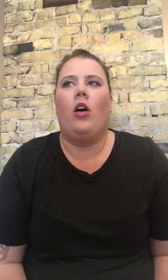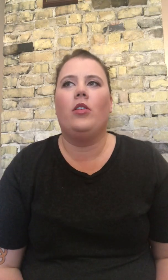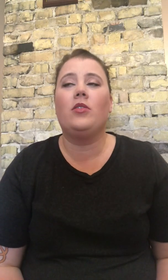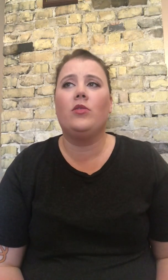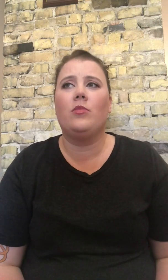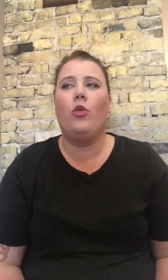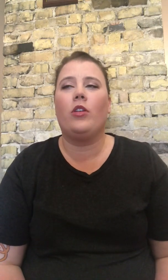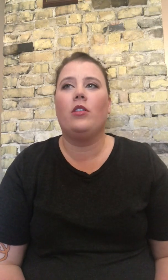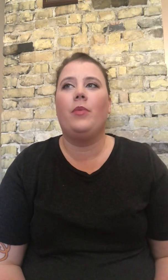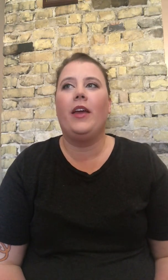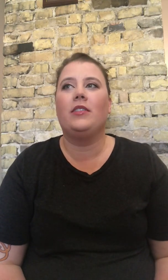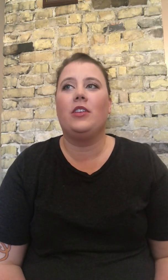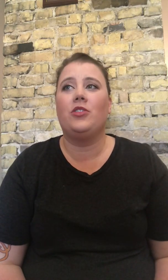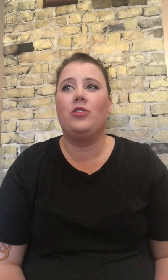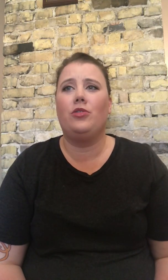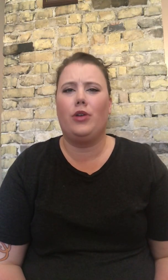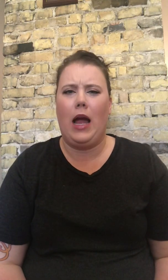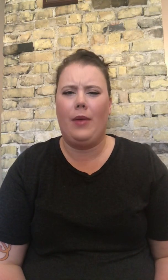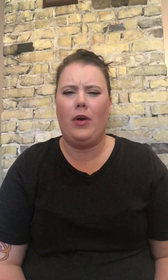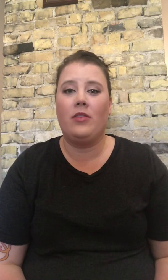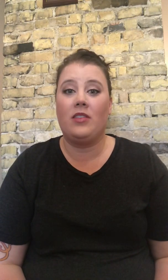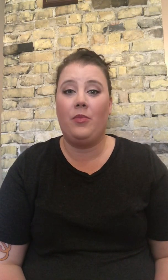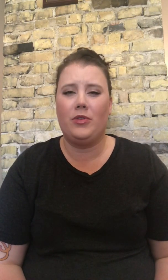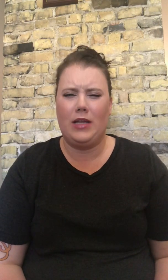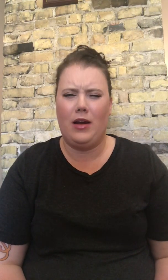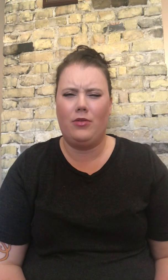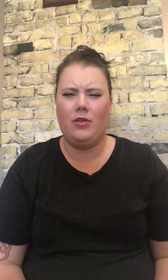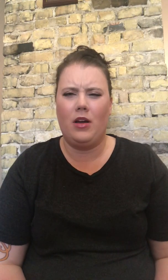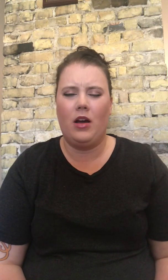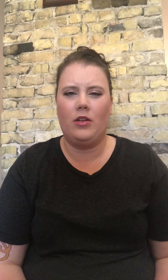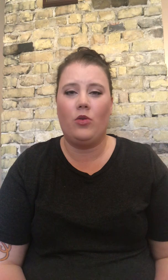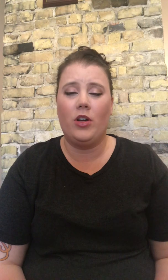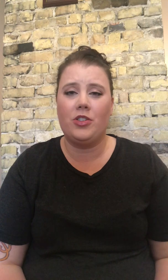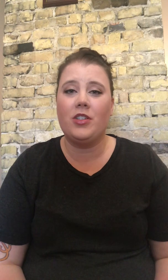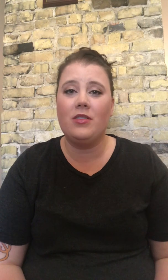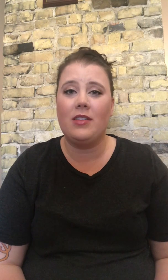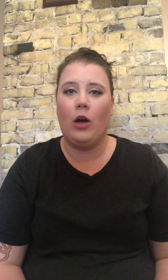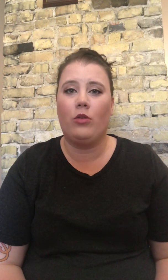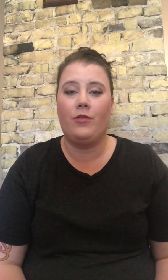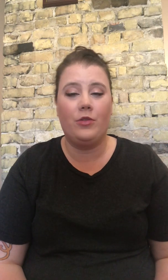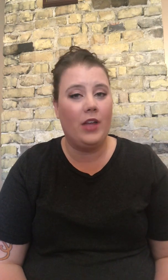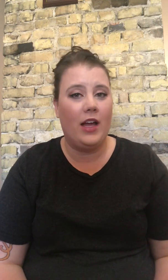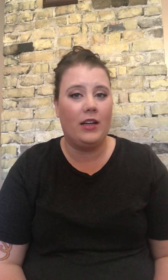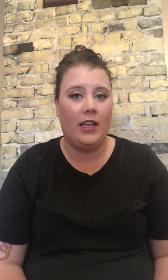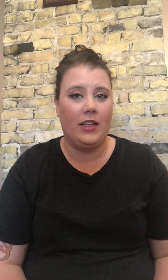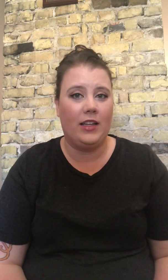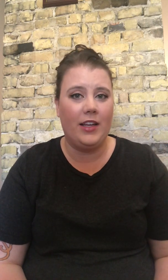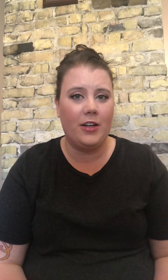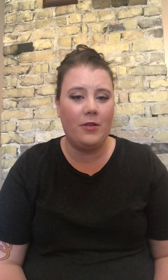Also, it's important to pay attention to your eyebrows up or down on questions. I'll review that again later.